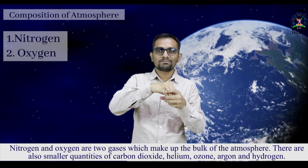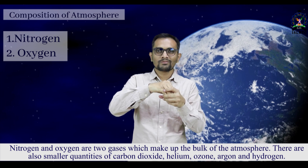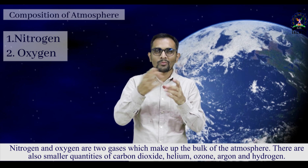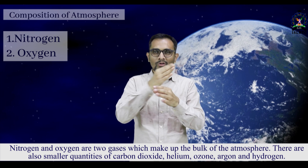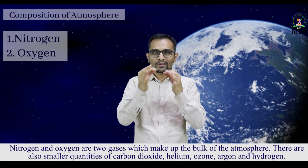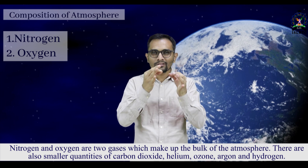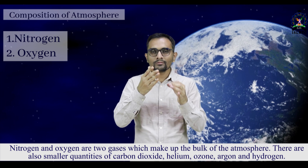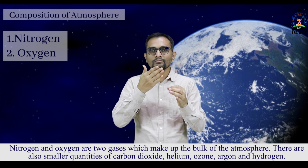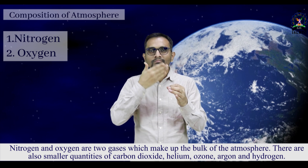the atmosphere.